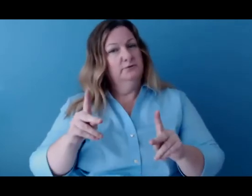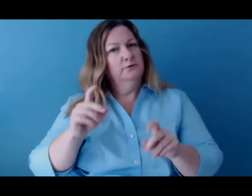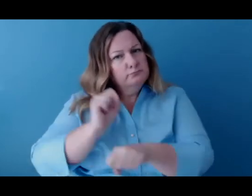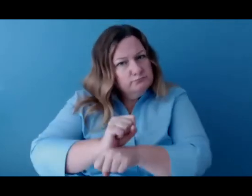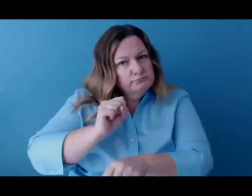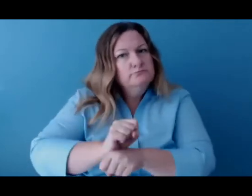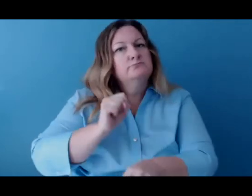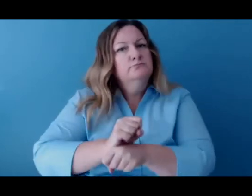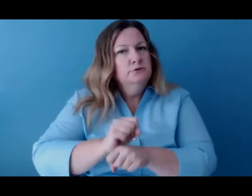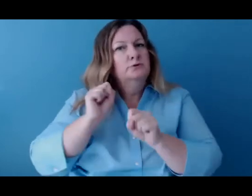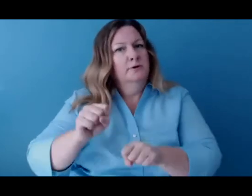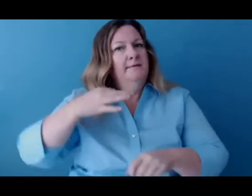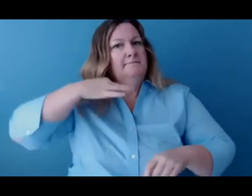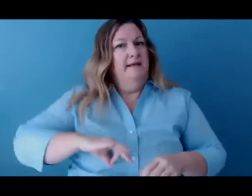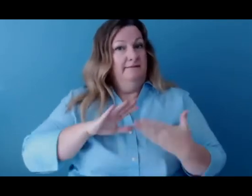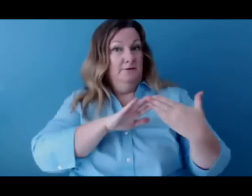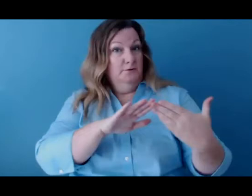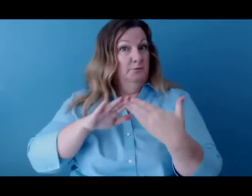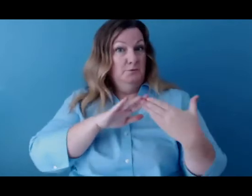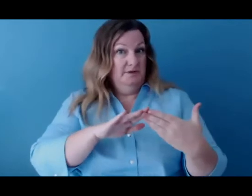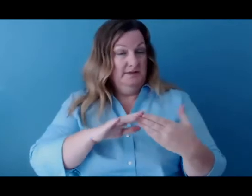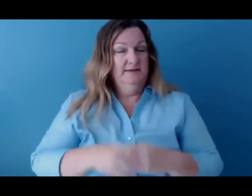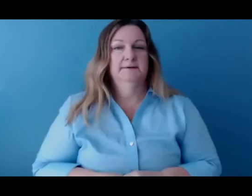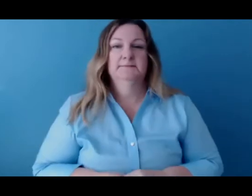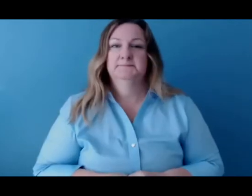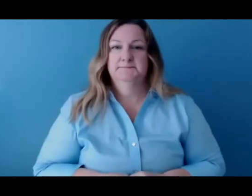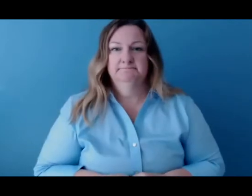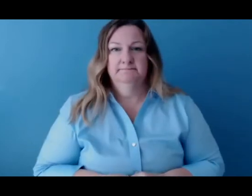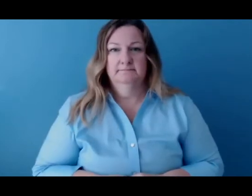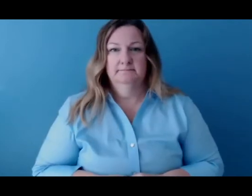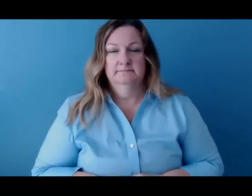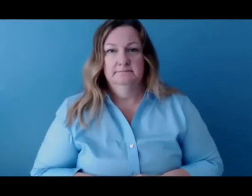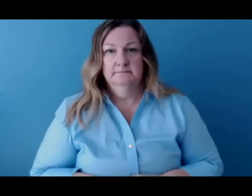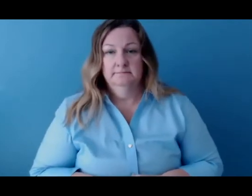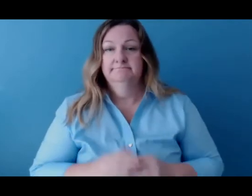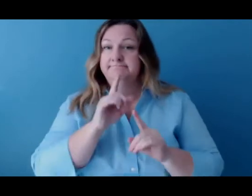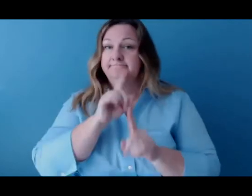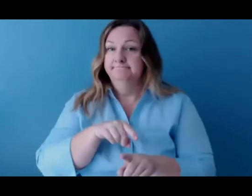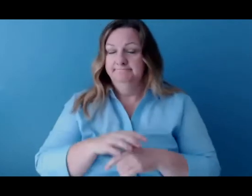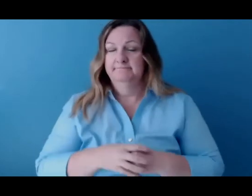of the community? It will be rooted in taking advantage